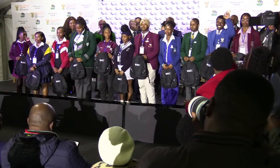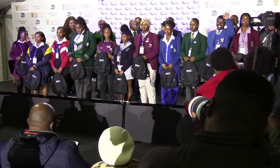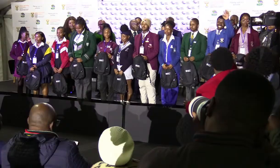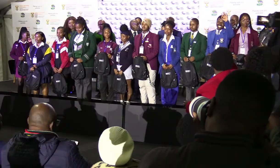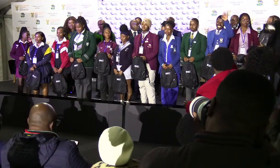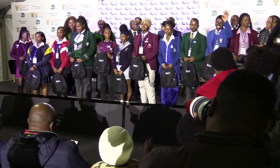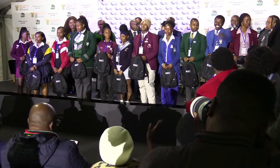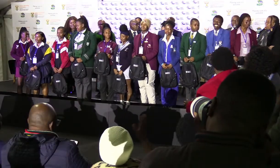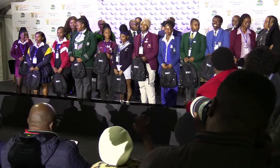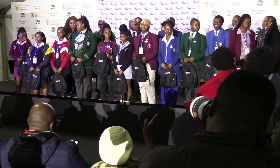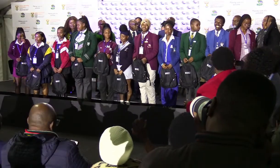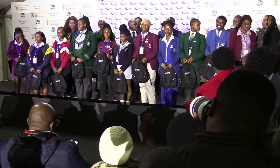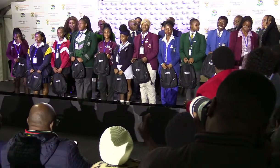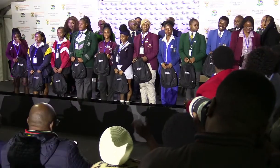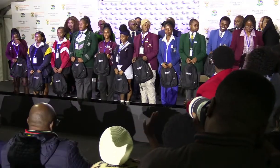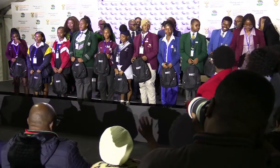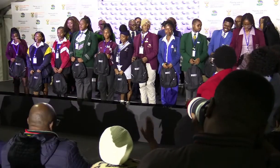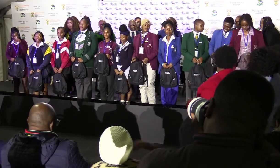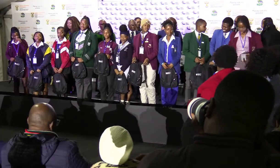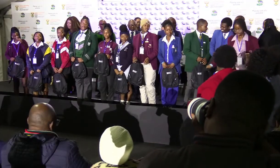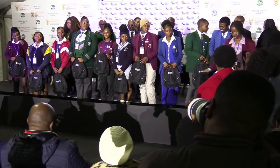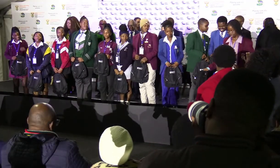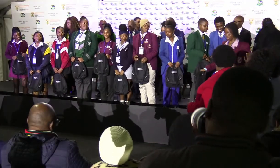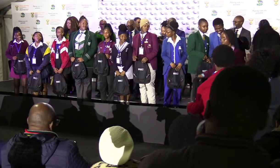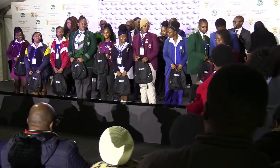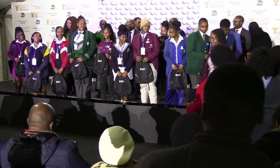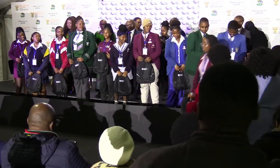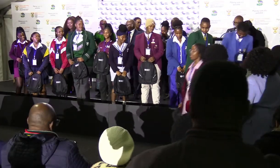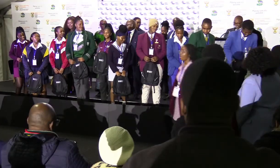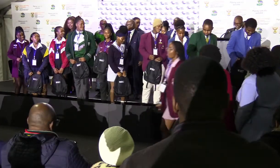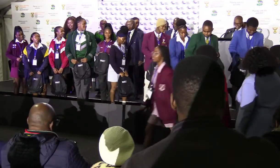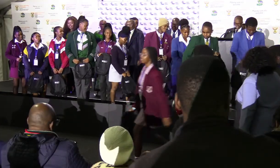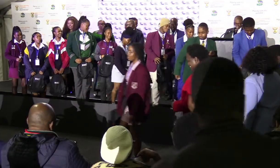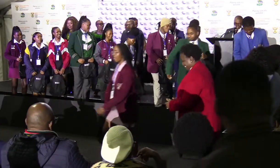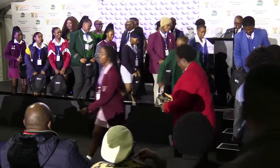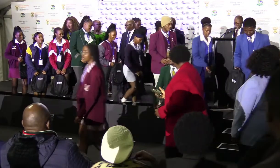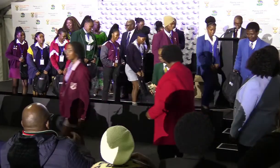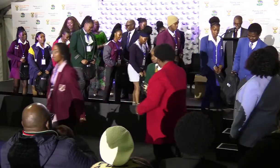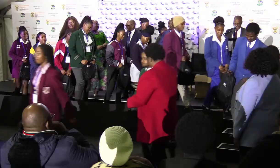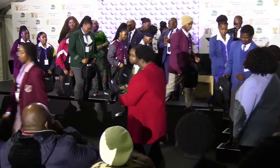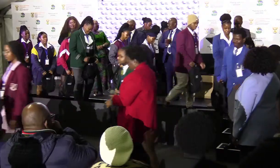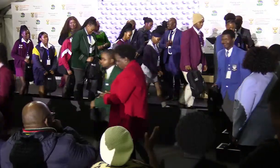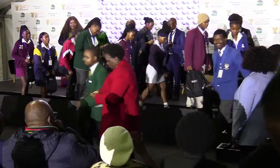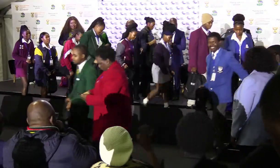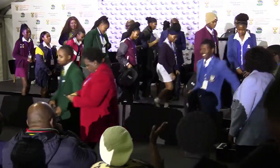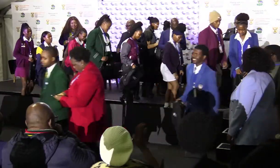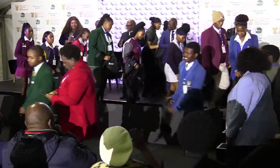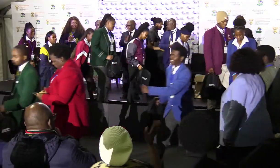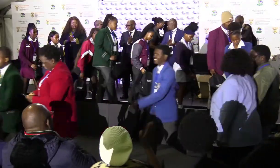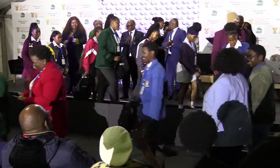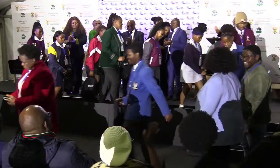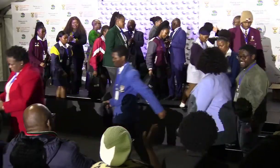Thank you. Okay, thank you very much. Thank you very much.